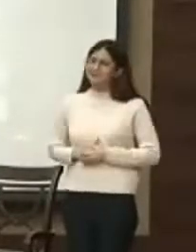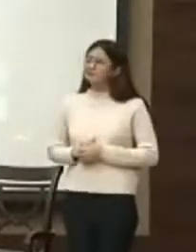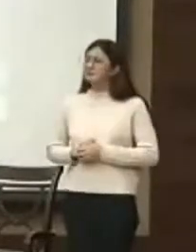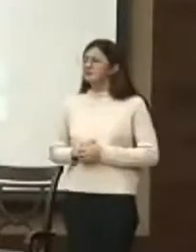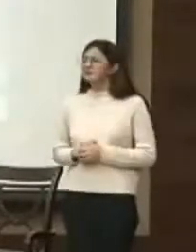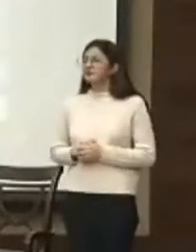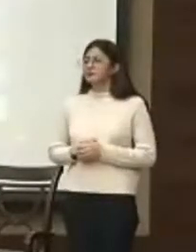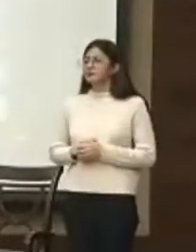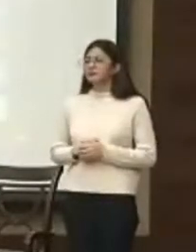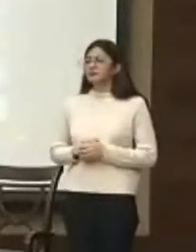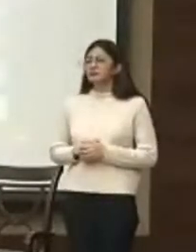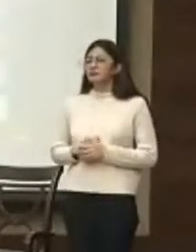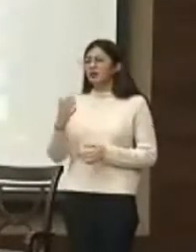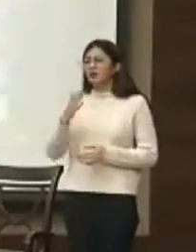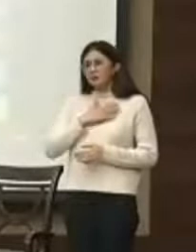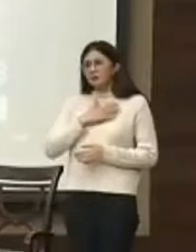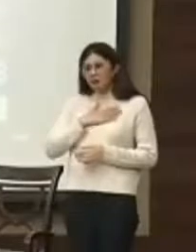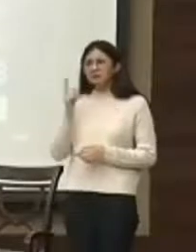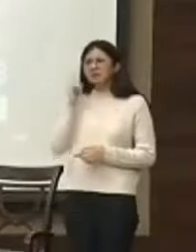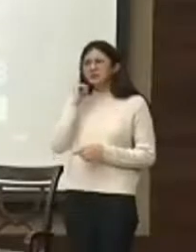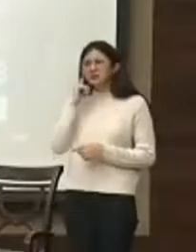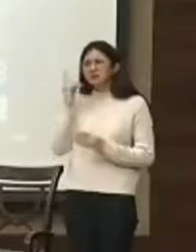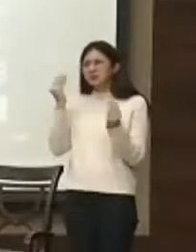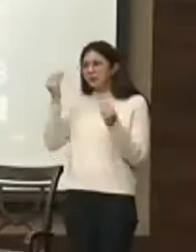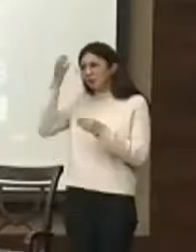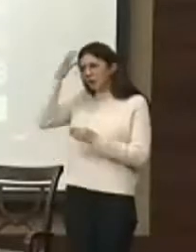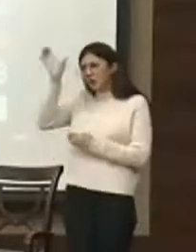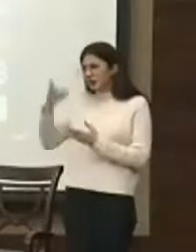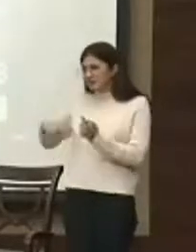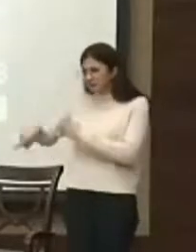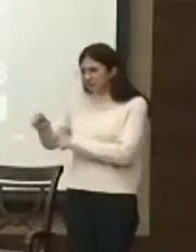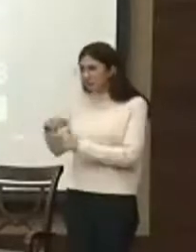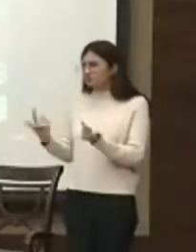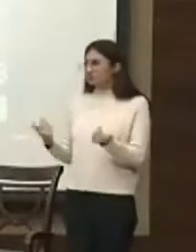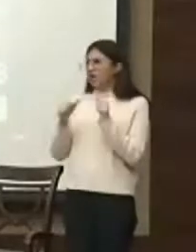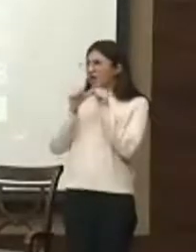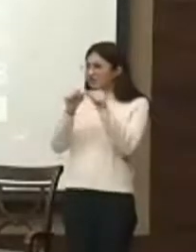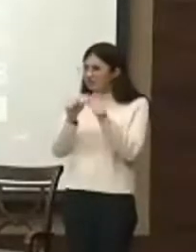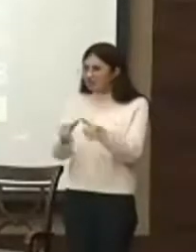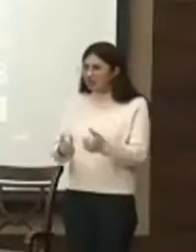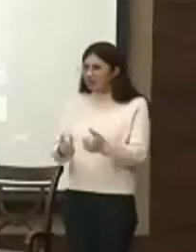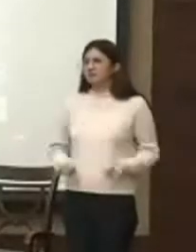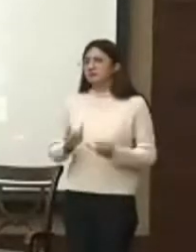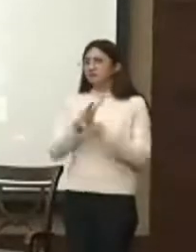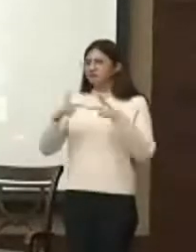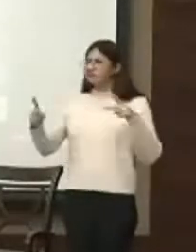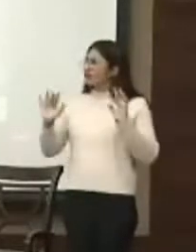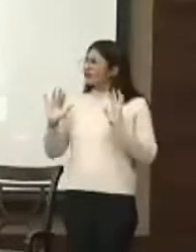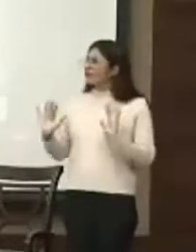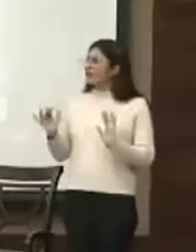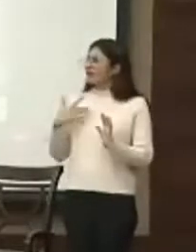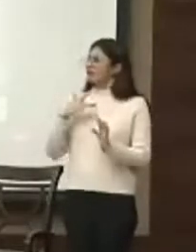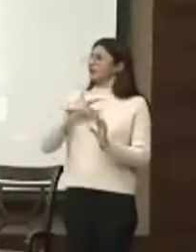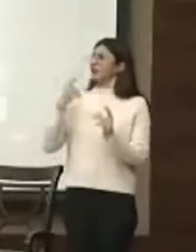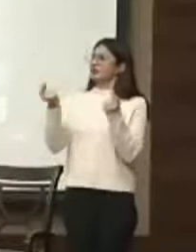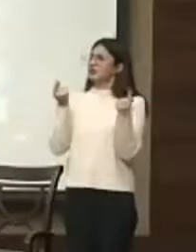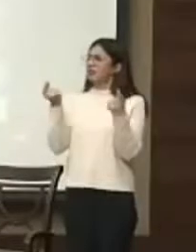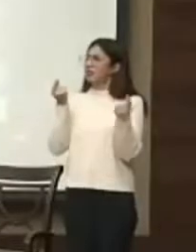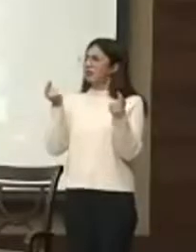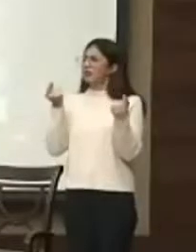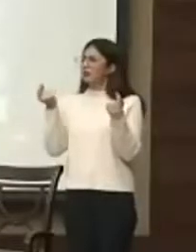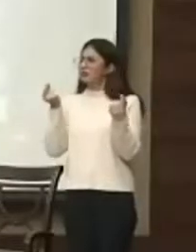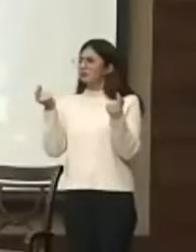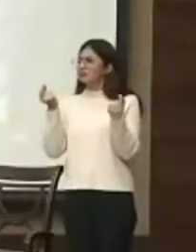When I was listening to some of the concepts and the answers and the principles, it's something similar to what I